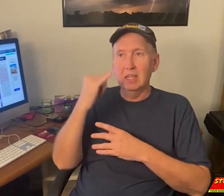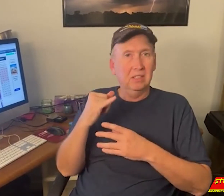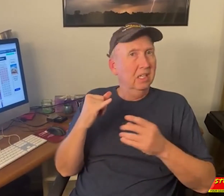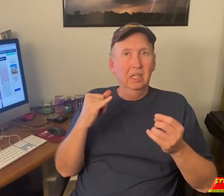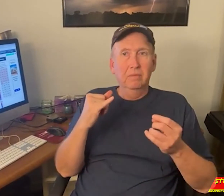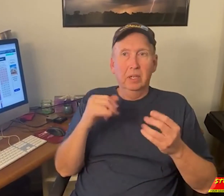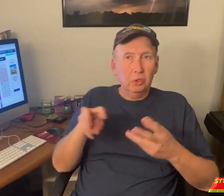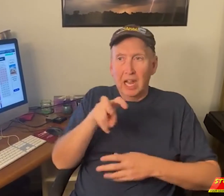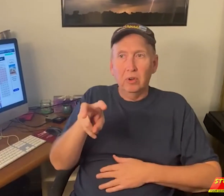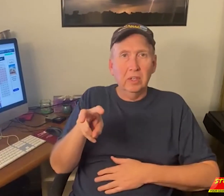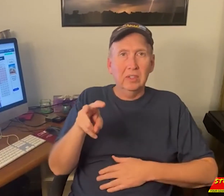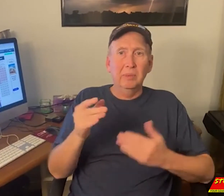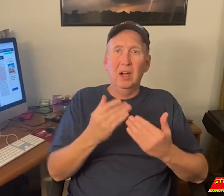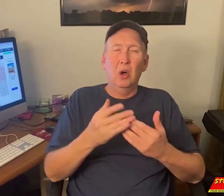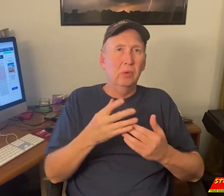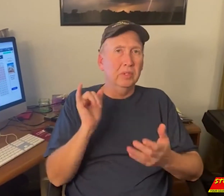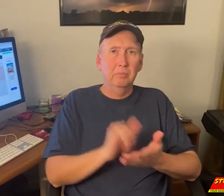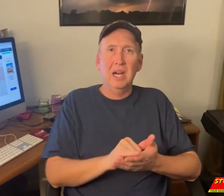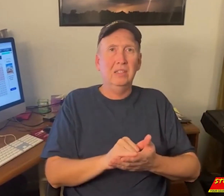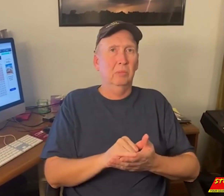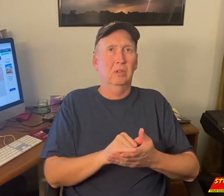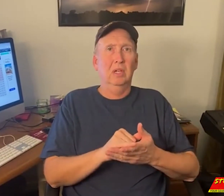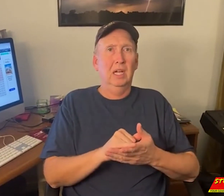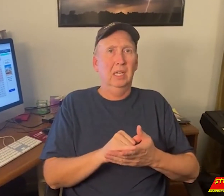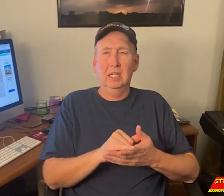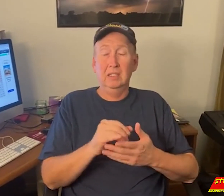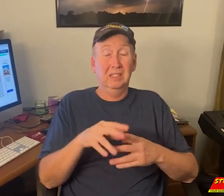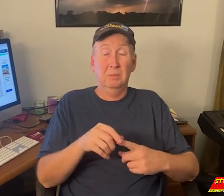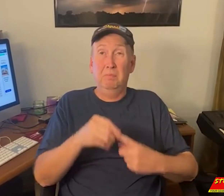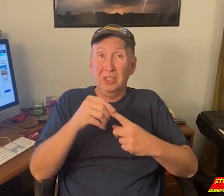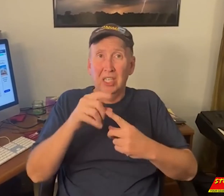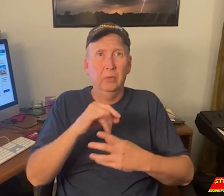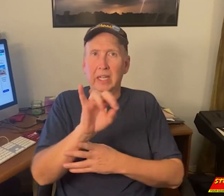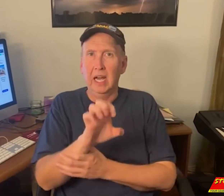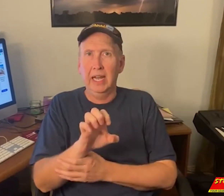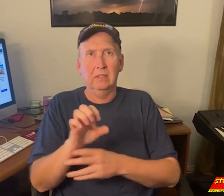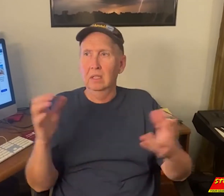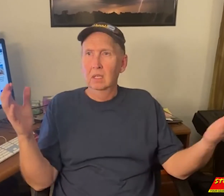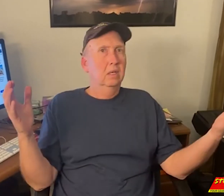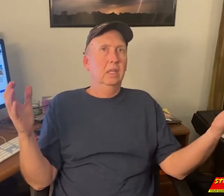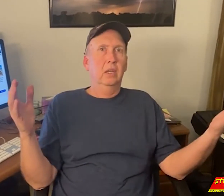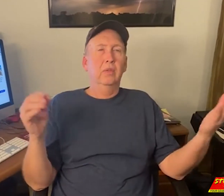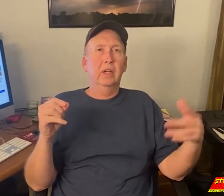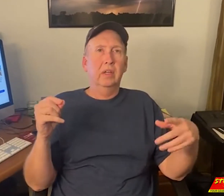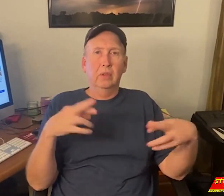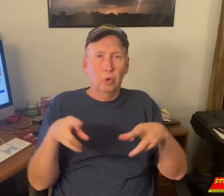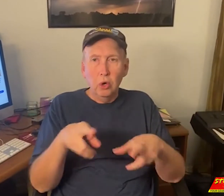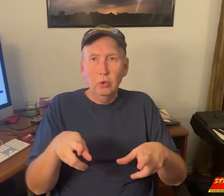because travel is going to be almost impossible, especially if we get ice. The road